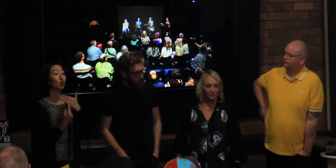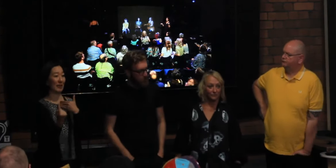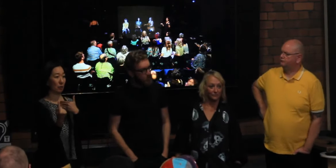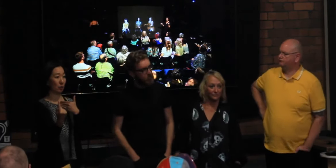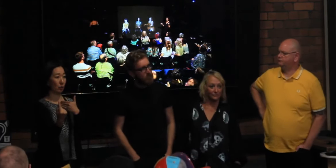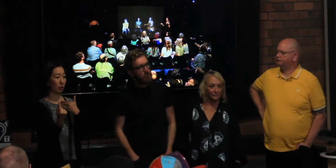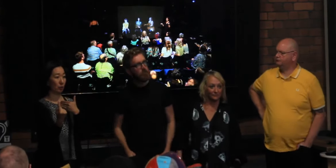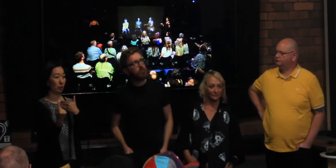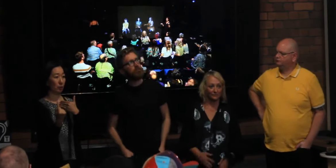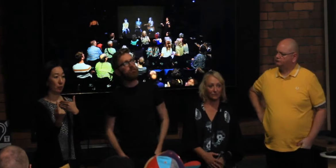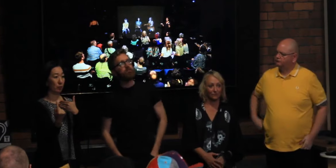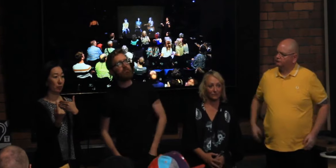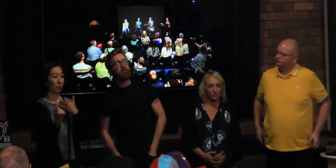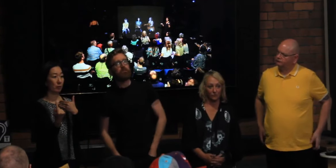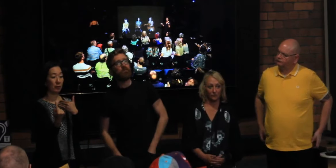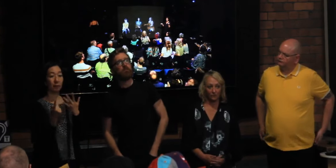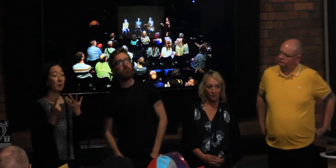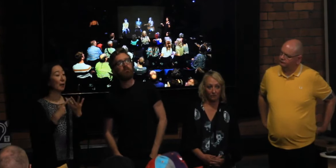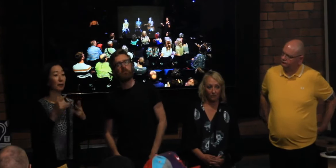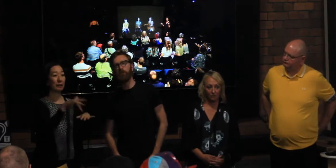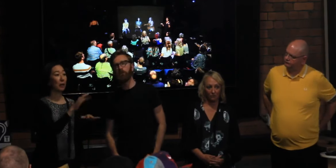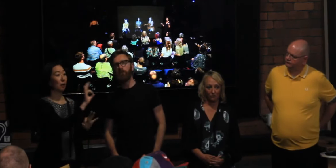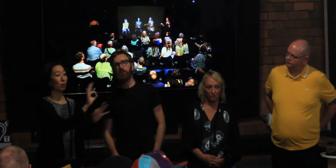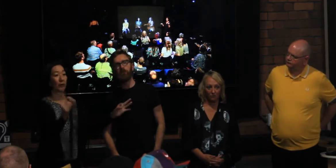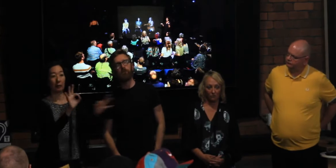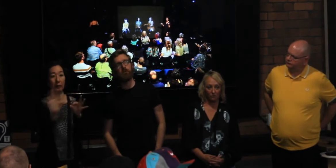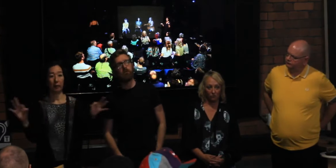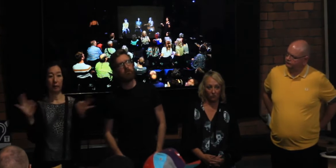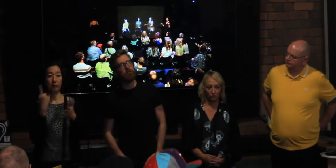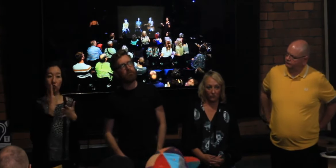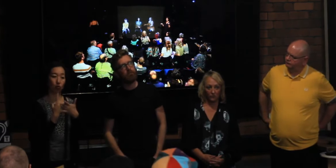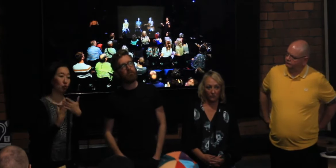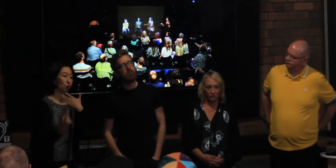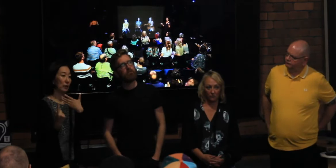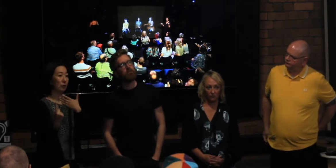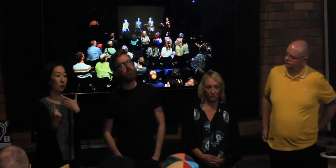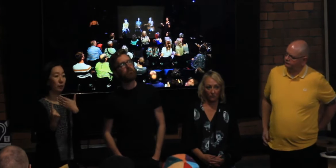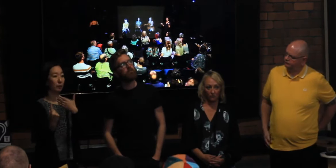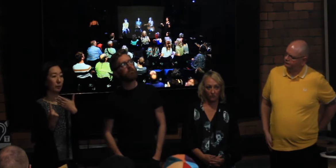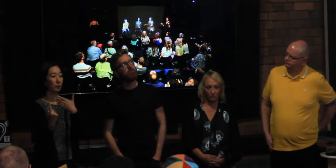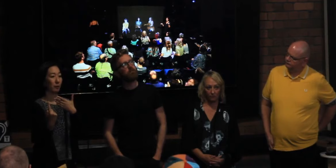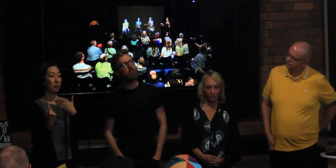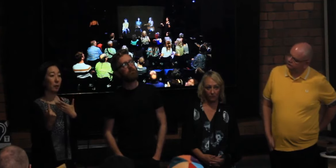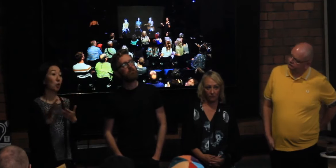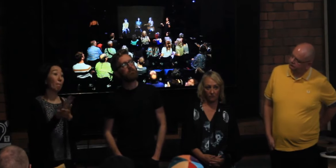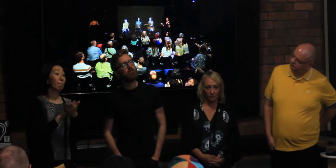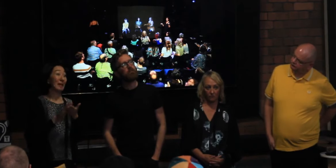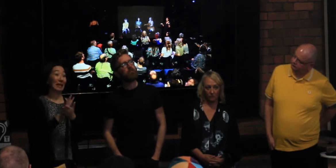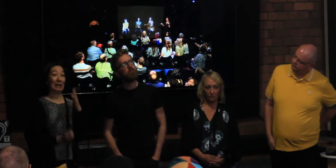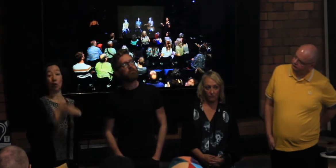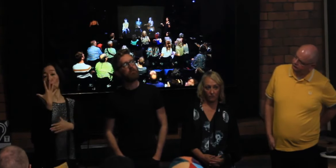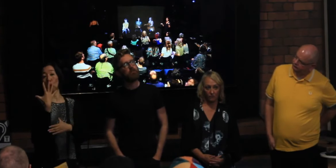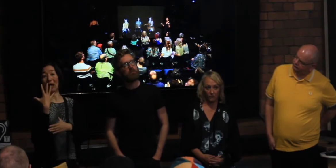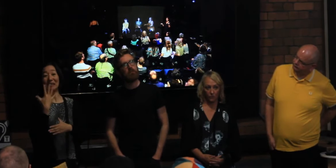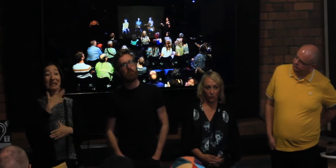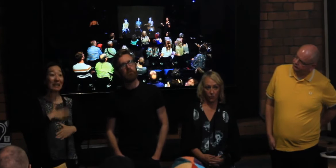have Scored in Silence as a unique piece of work. I've never seen anything quite like this in any other theatres. I